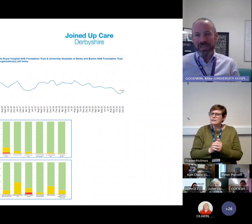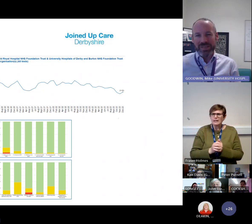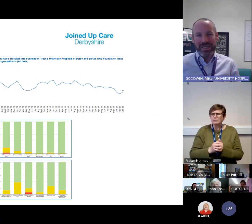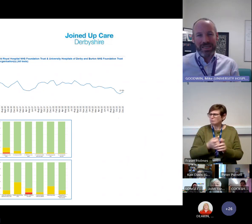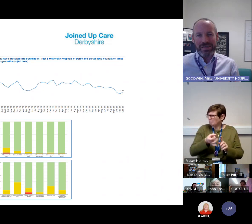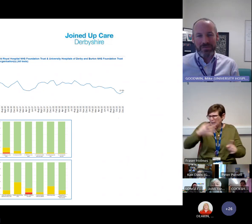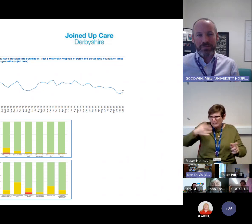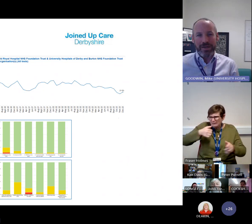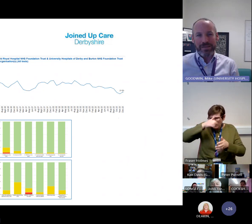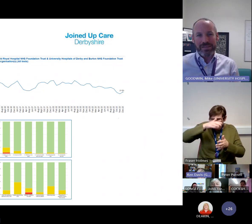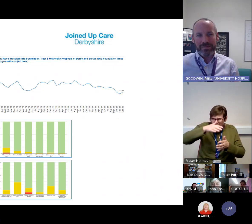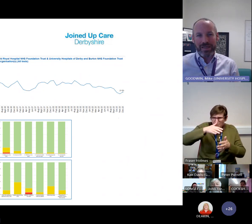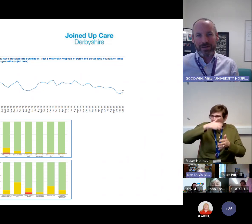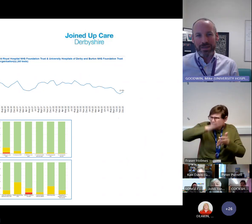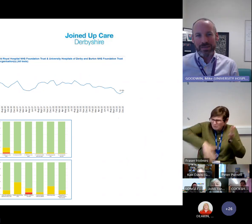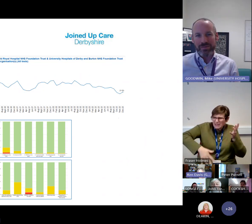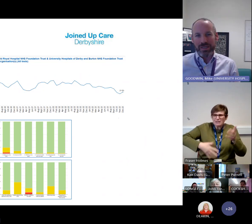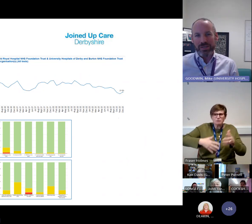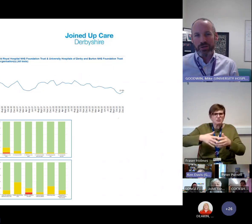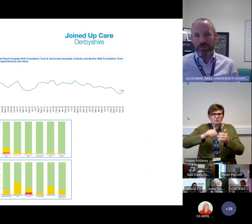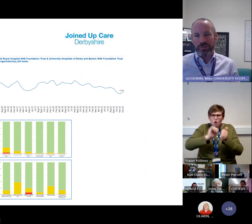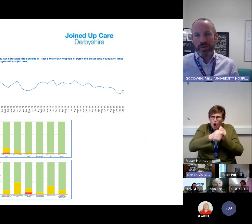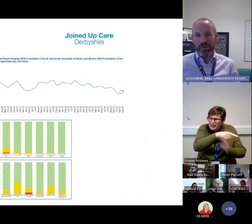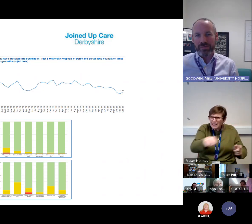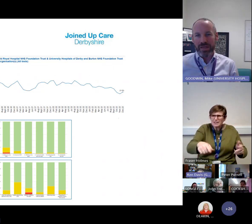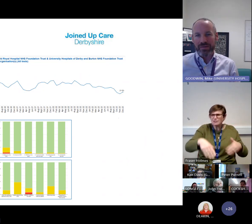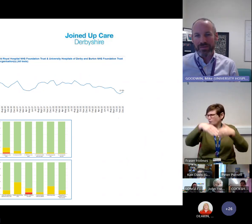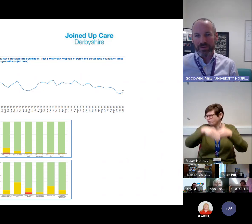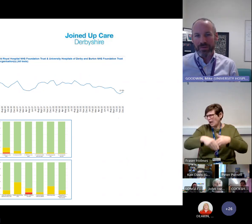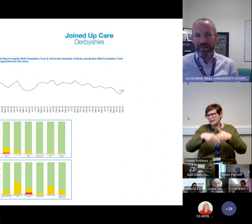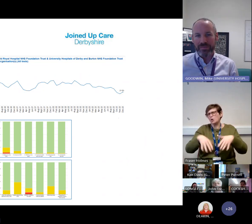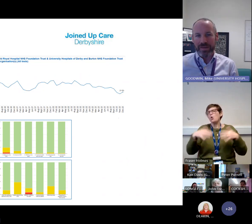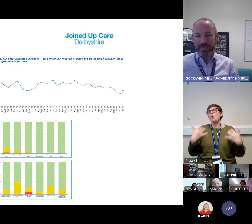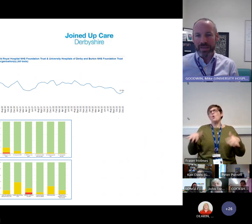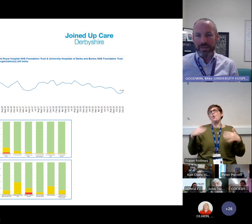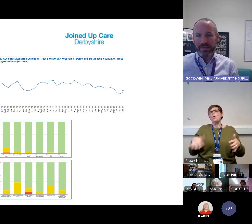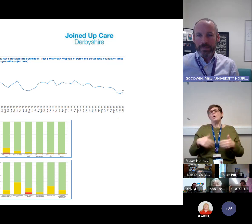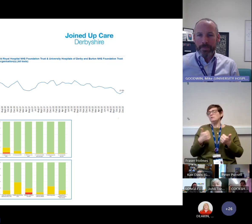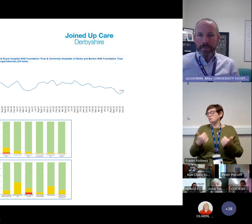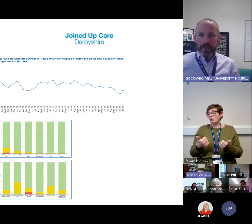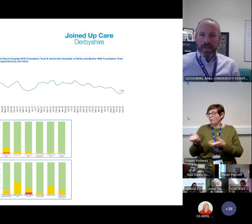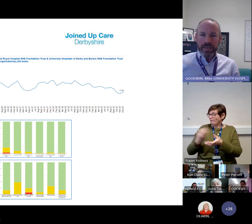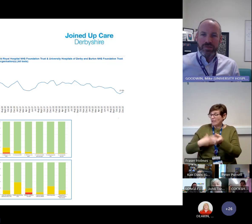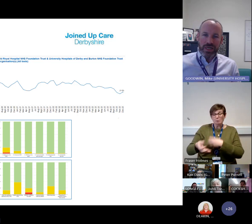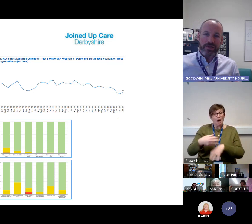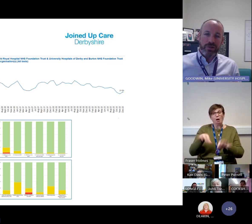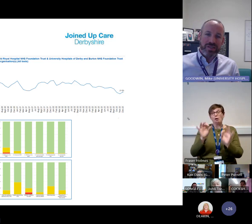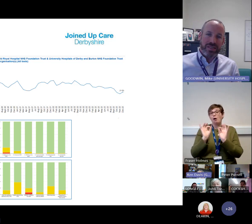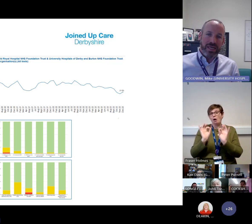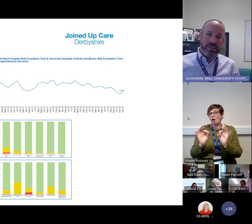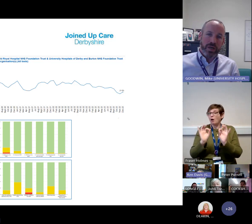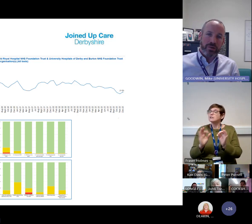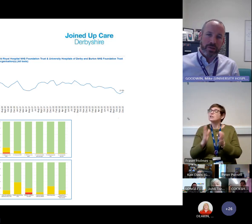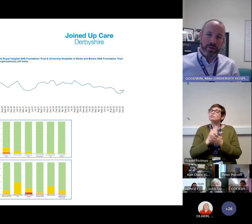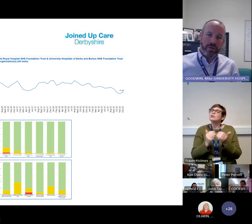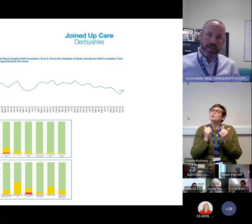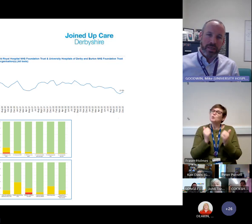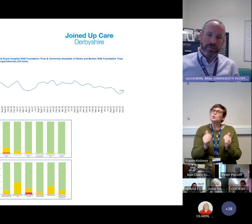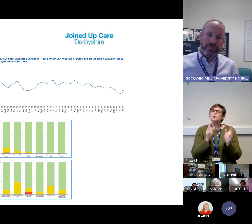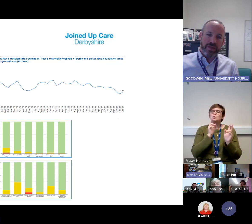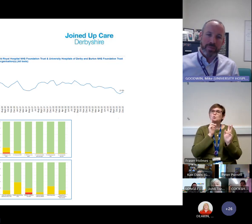appointments, the expertise and the friendliness of our colleagues has really shone through in all of that feedback. And it's really good to see as